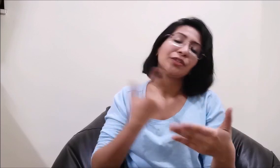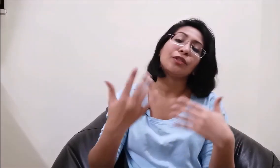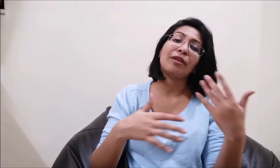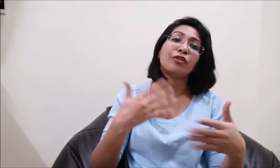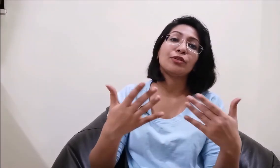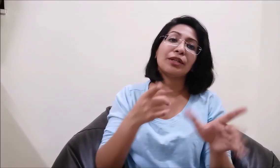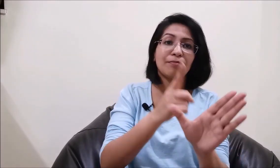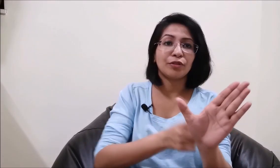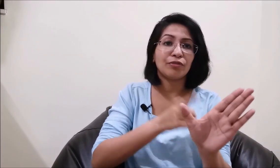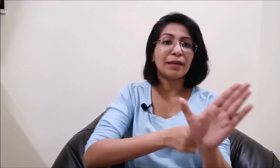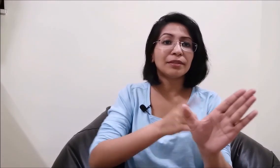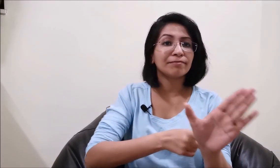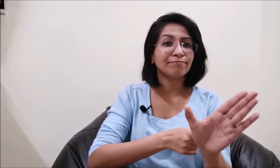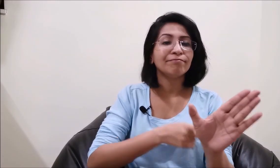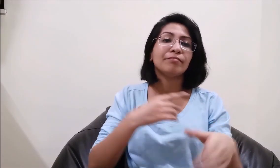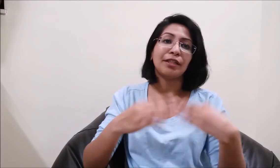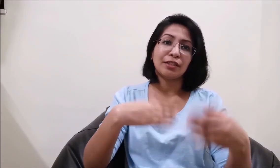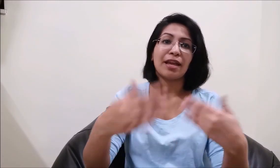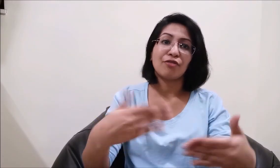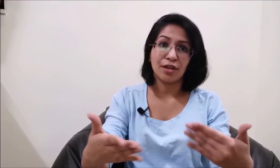So if you do it 3 times, means every year.